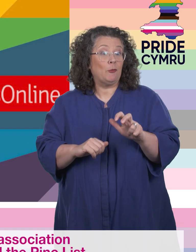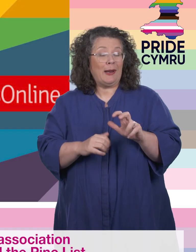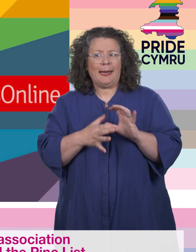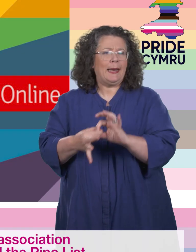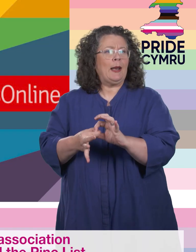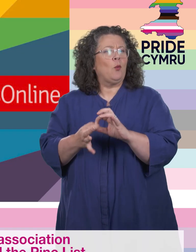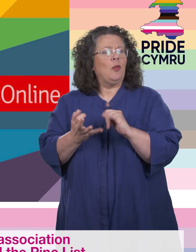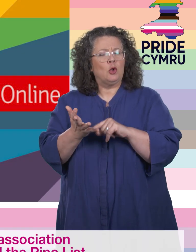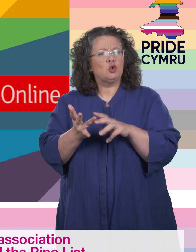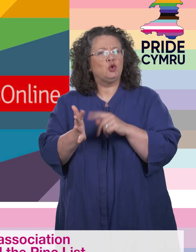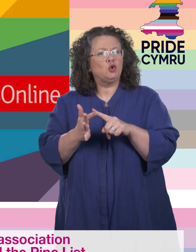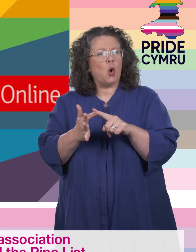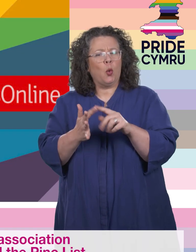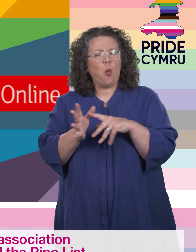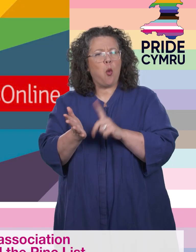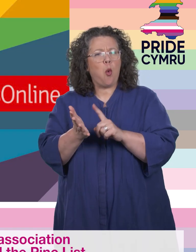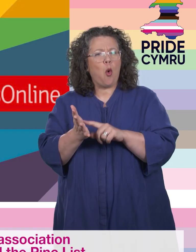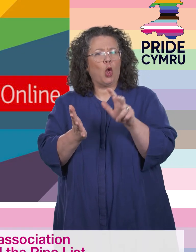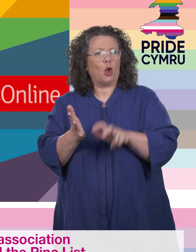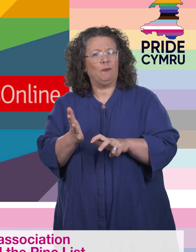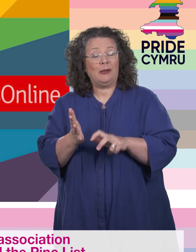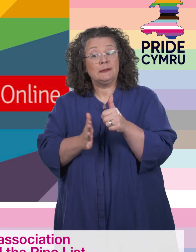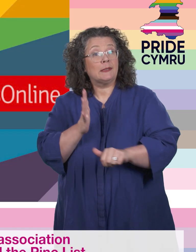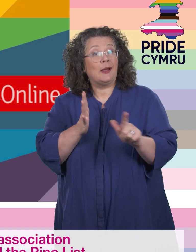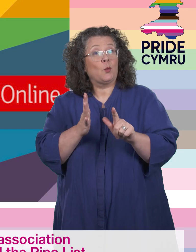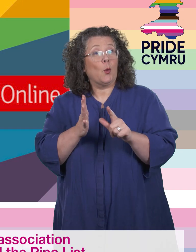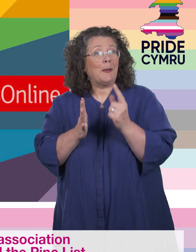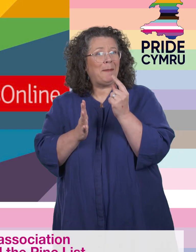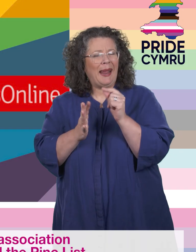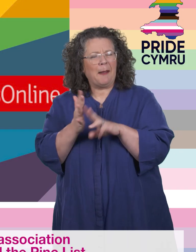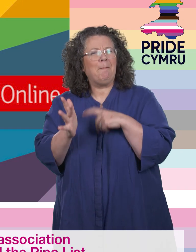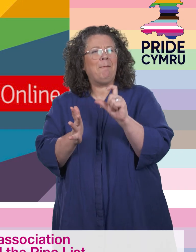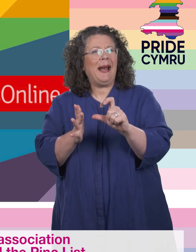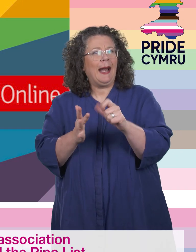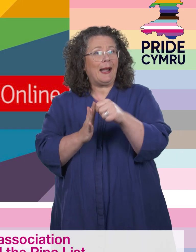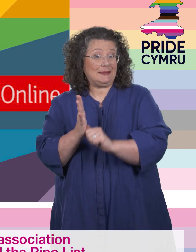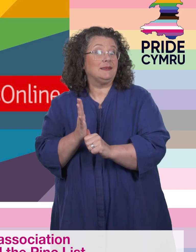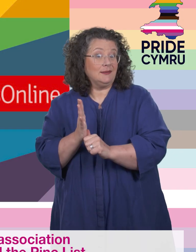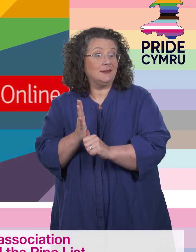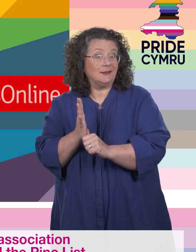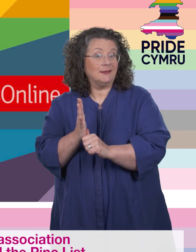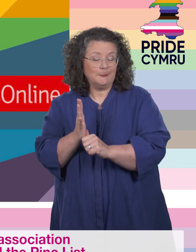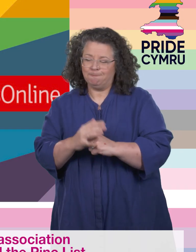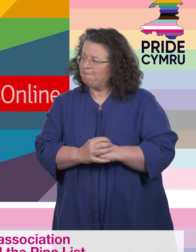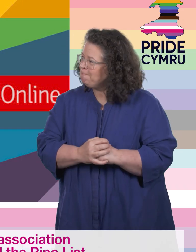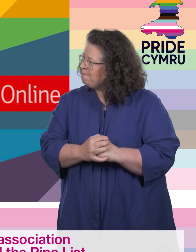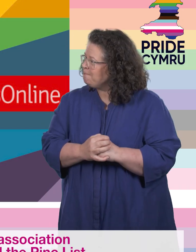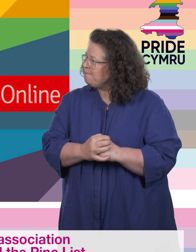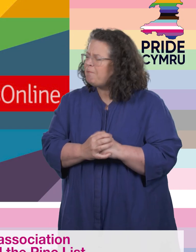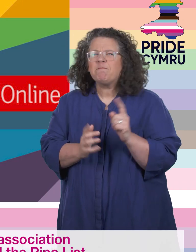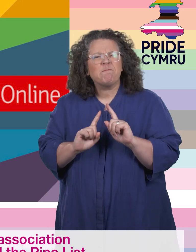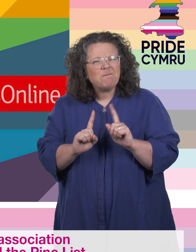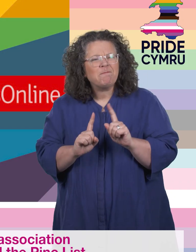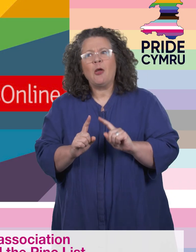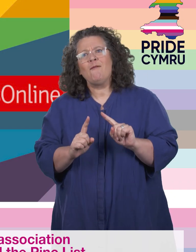In 2015, Pride Cymru, in association with Stonewall Cymru, started the Pink